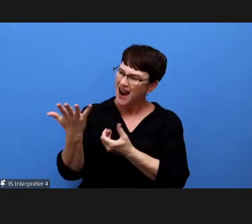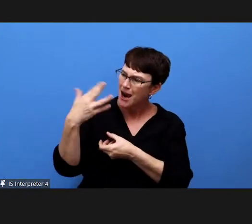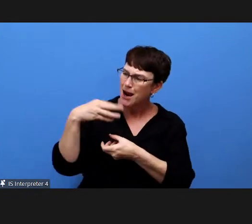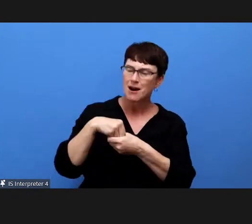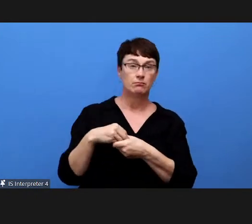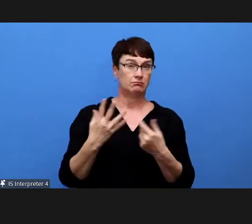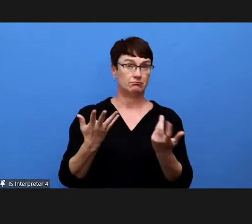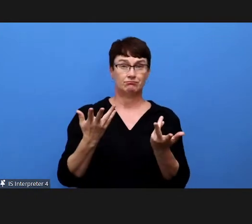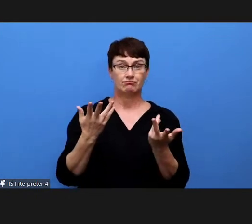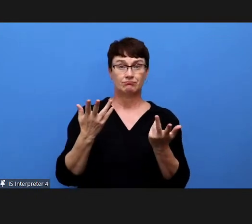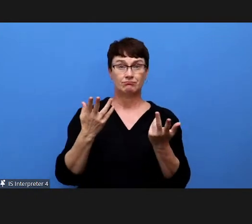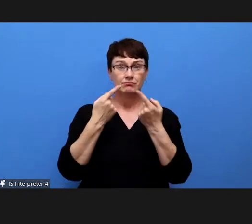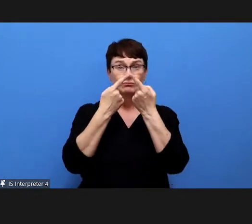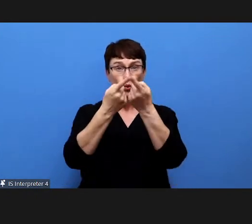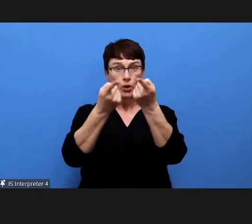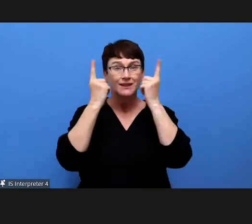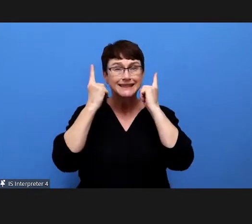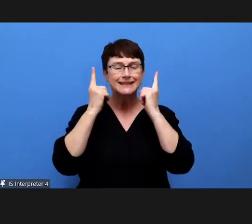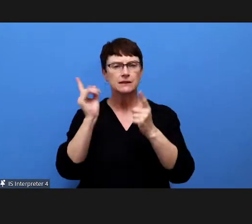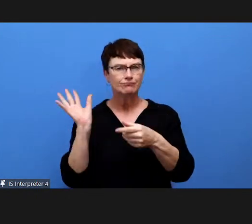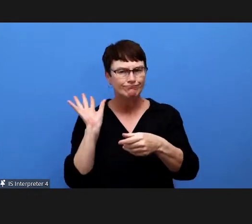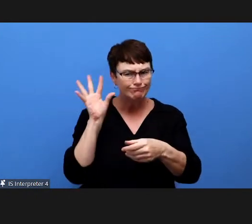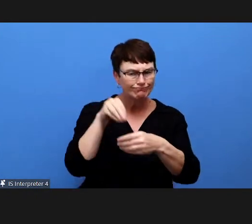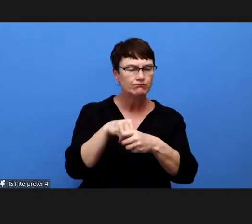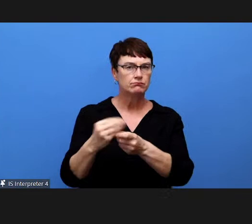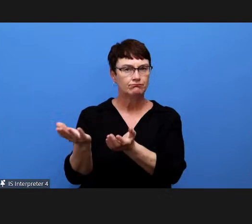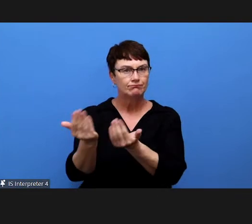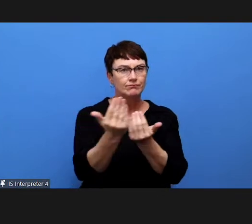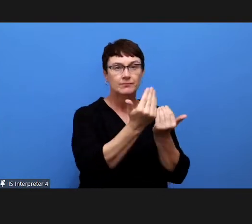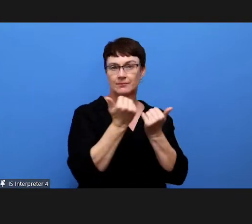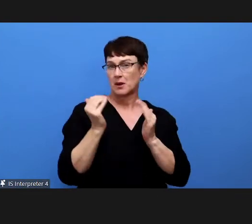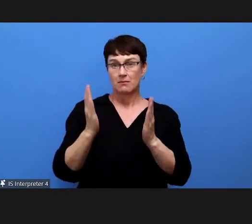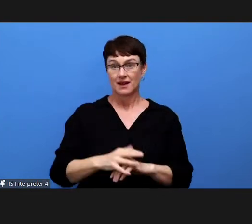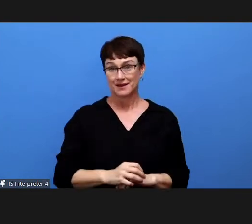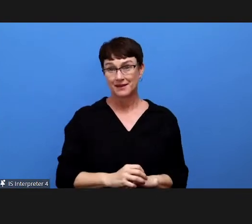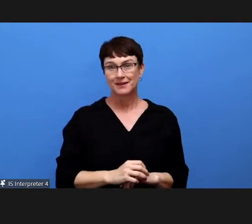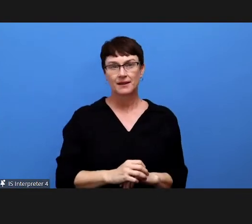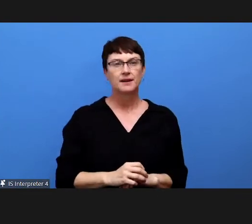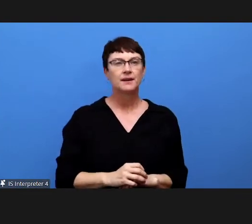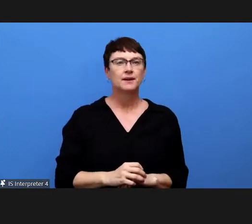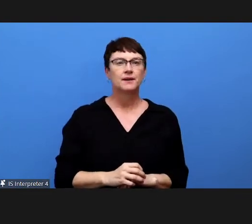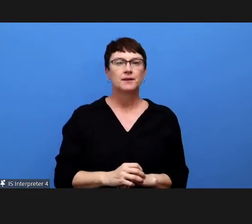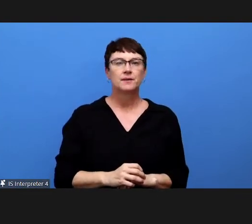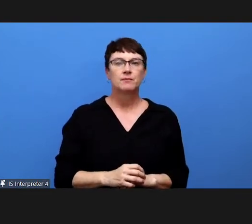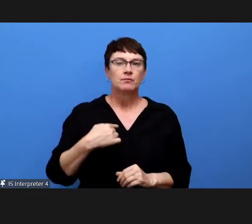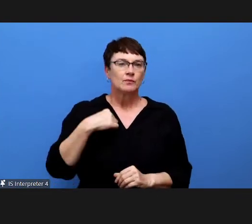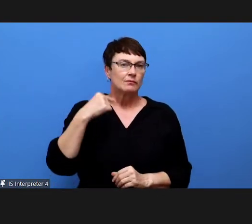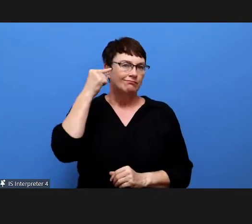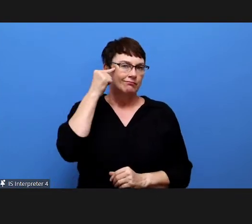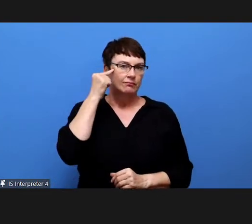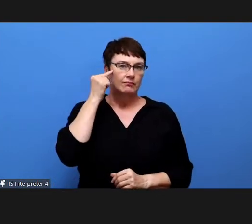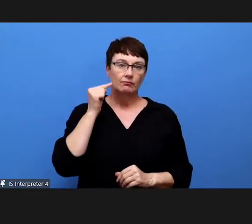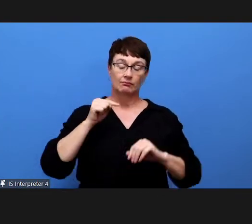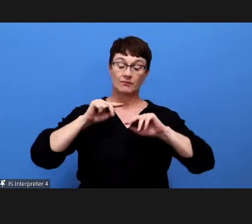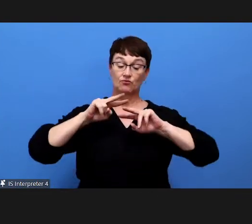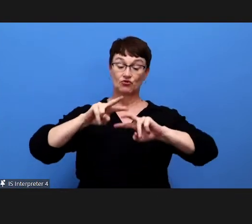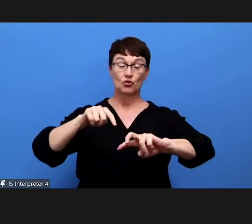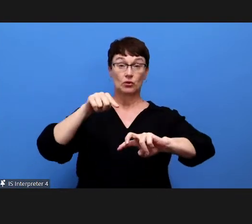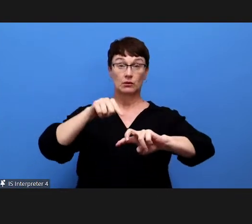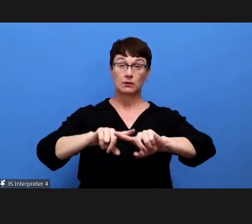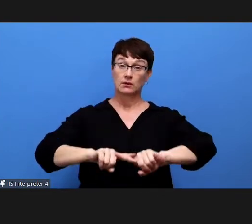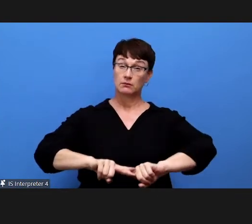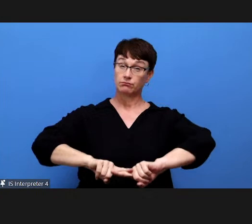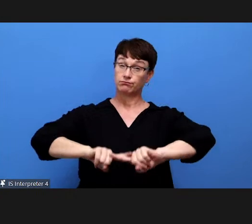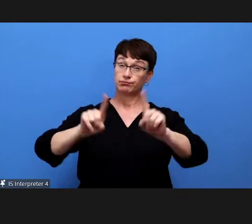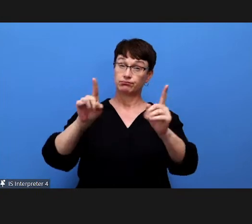we can be facing. Our third aspect relates to the promotion of open